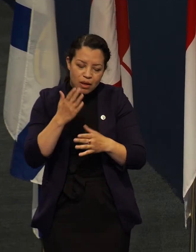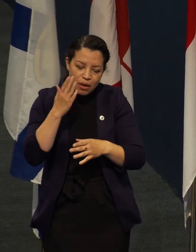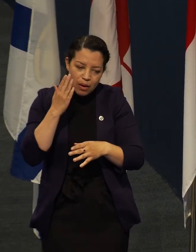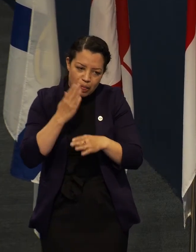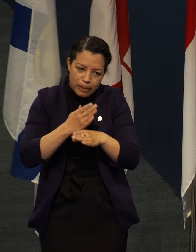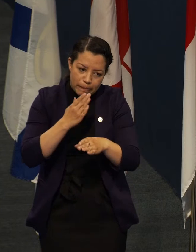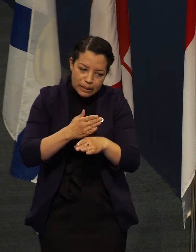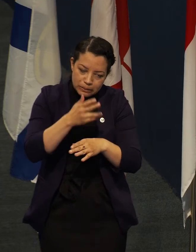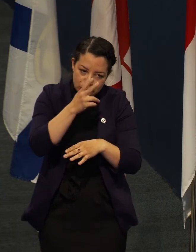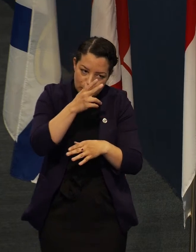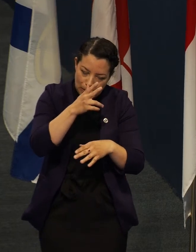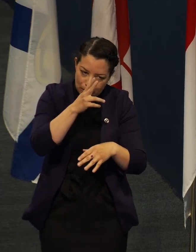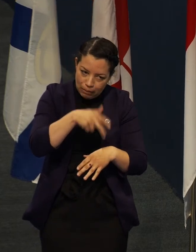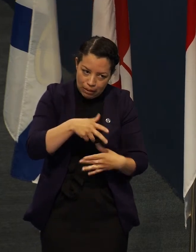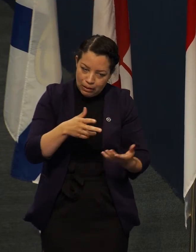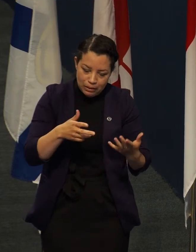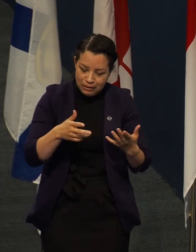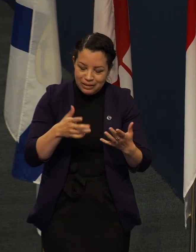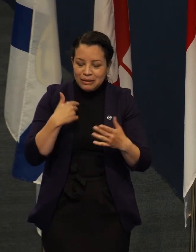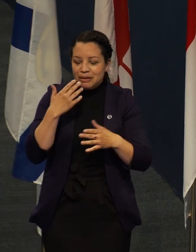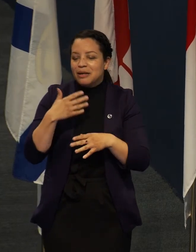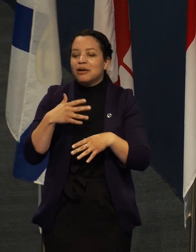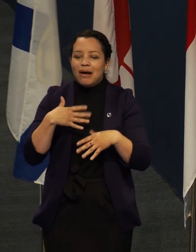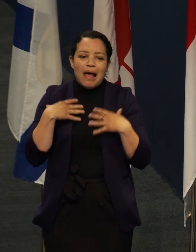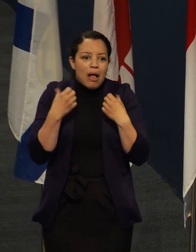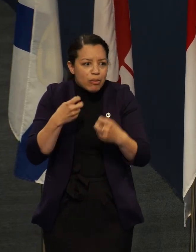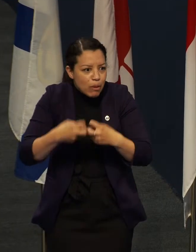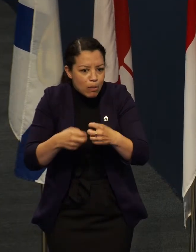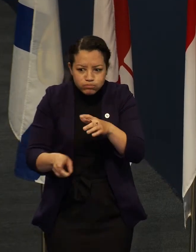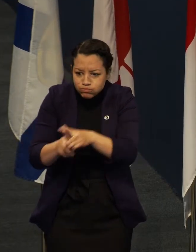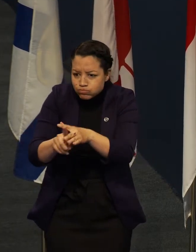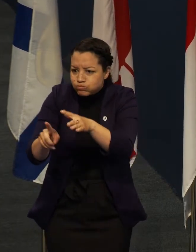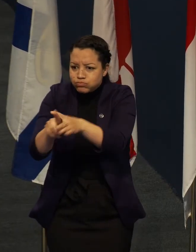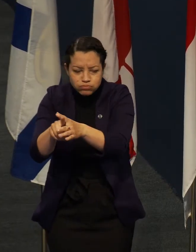great, or health challenges. You